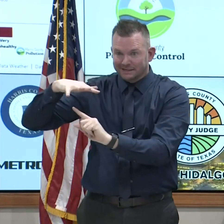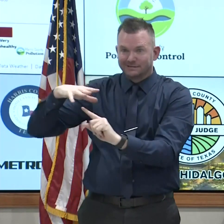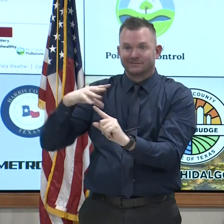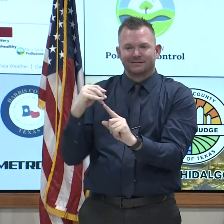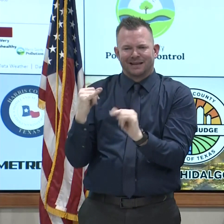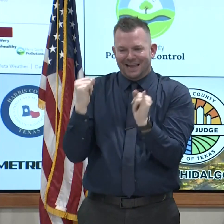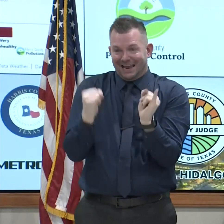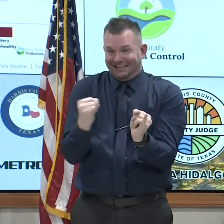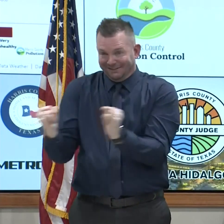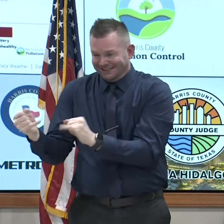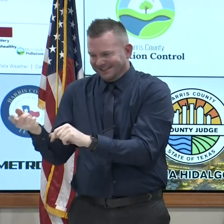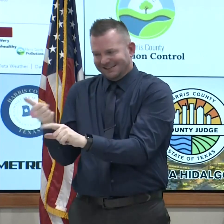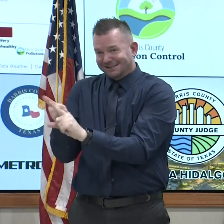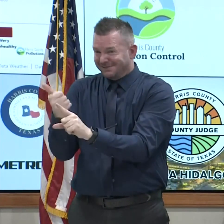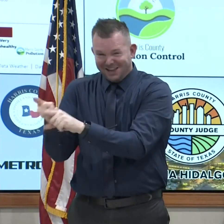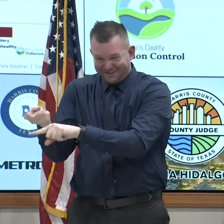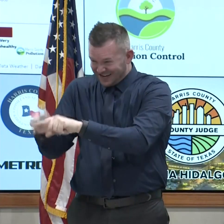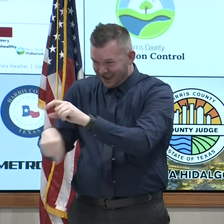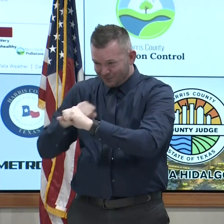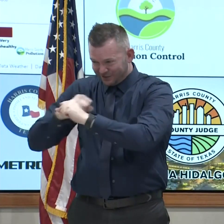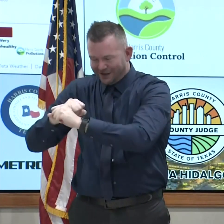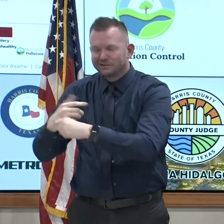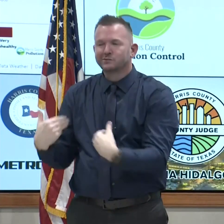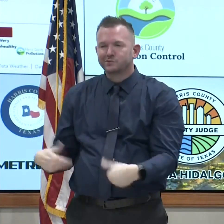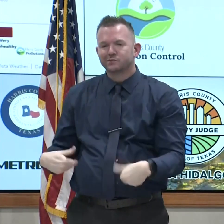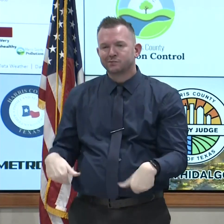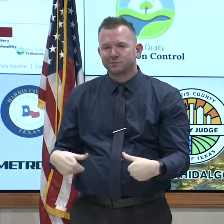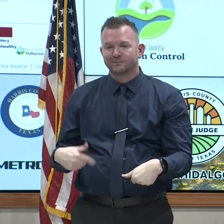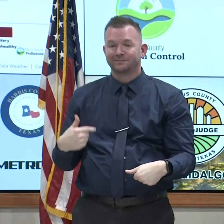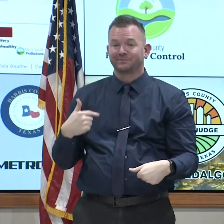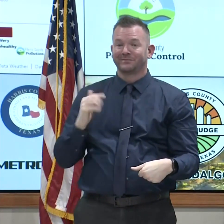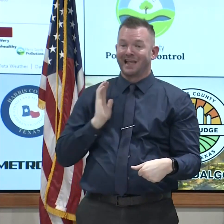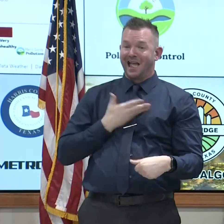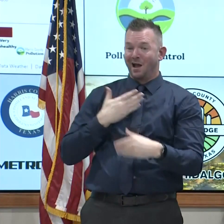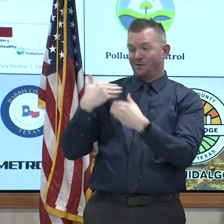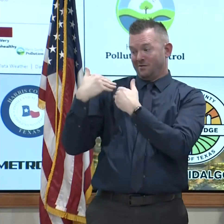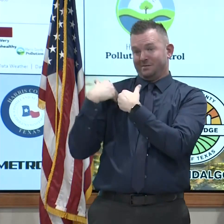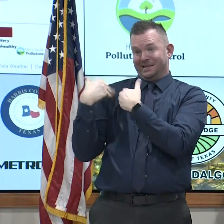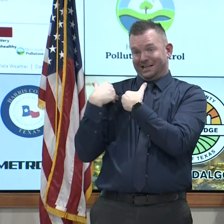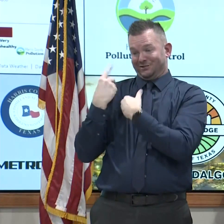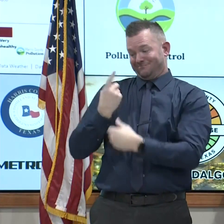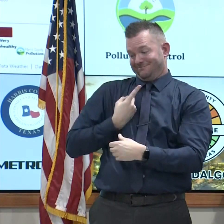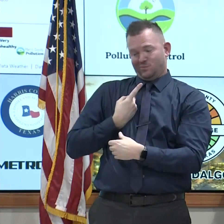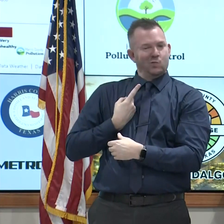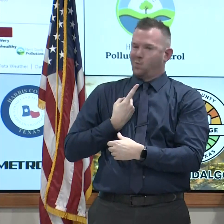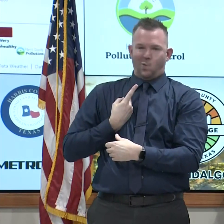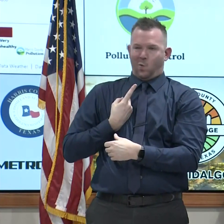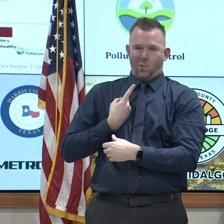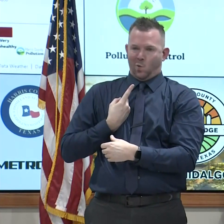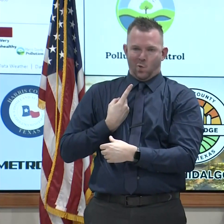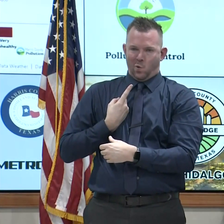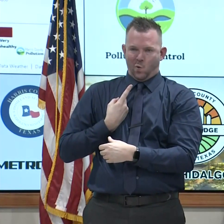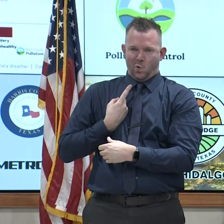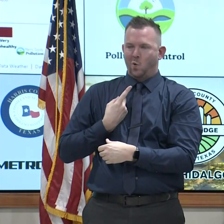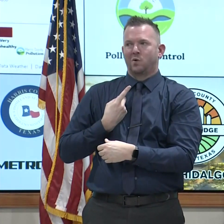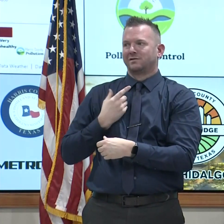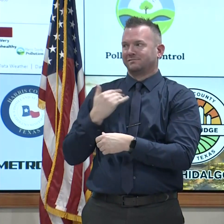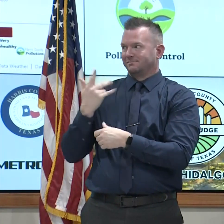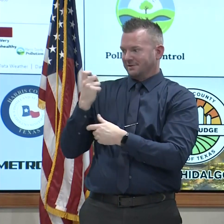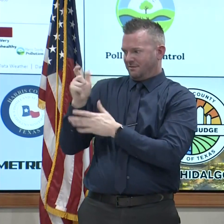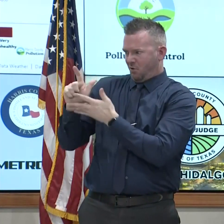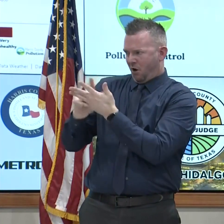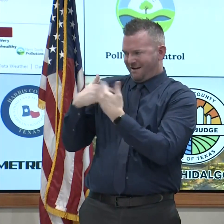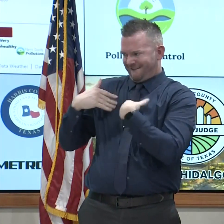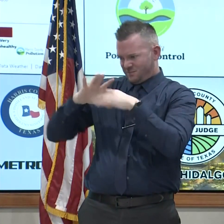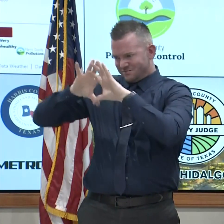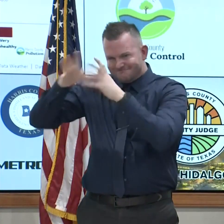alone. It's not all up to us. We can't write the laws, but we can help enforce them, we